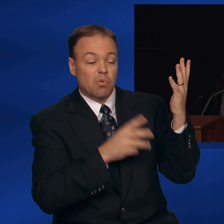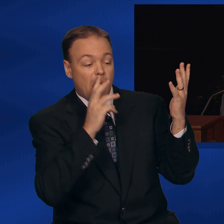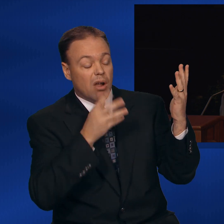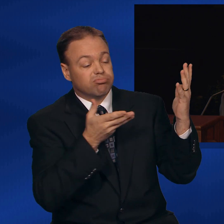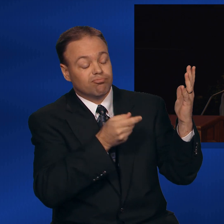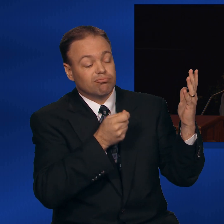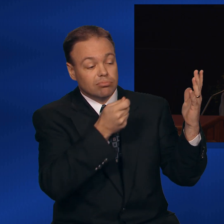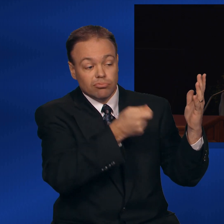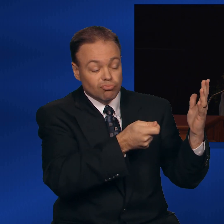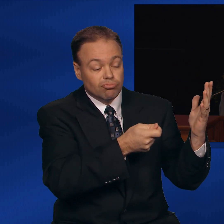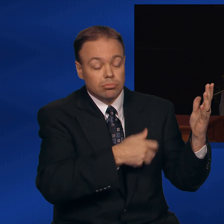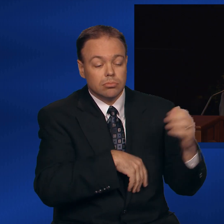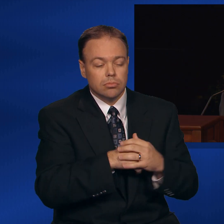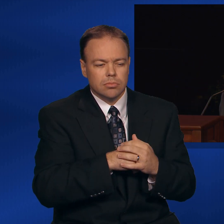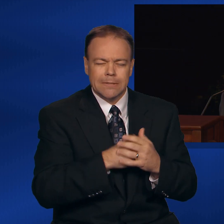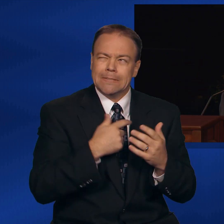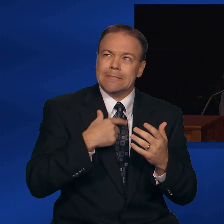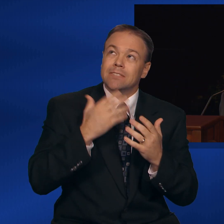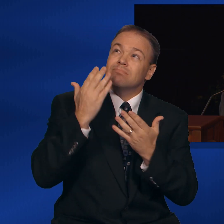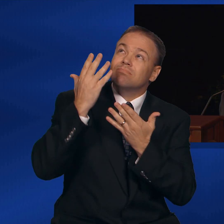prayed to God for guidance.